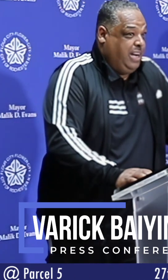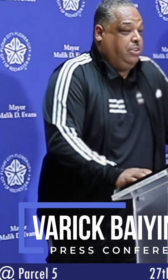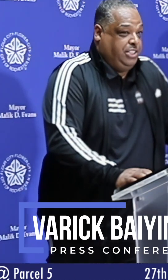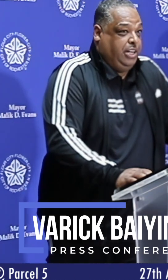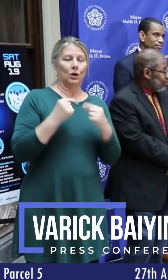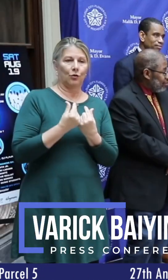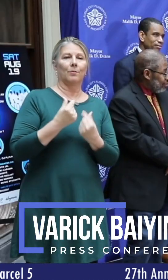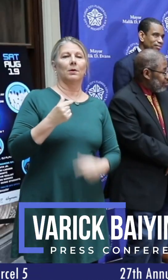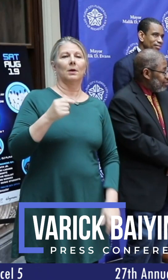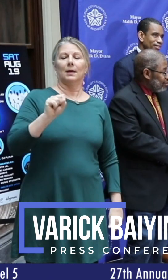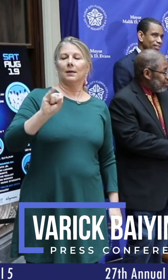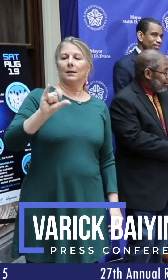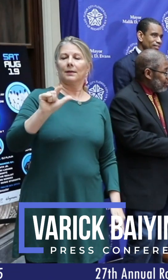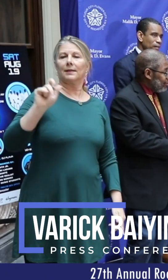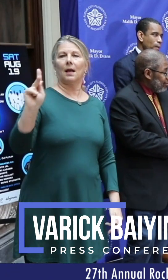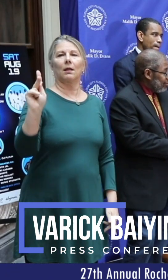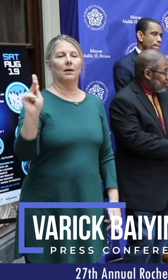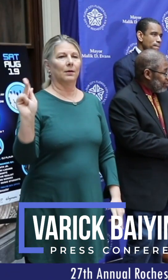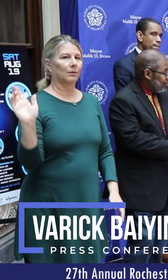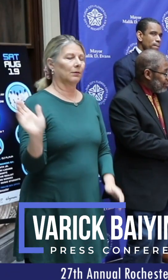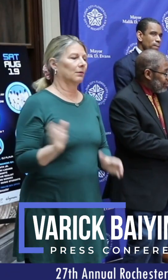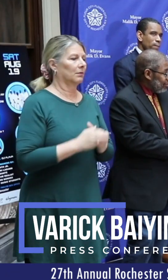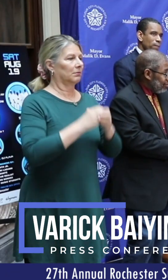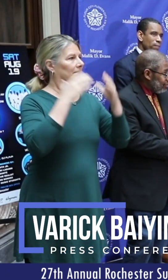Silk coming. Yes.